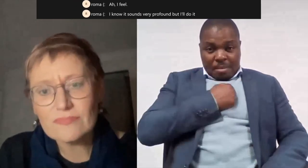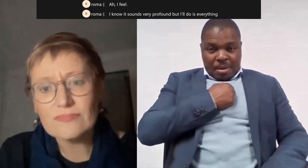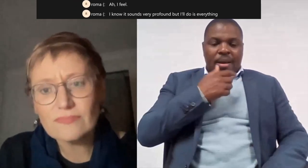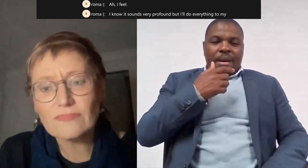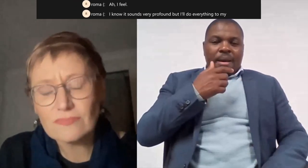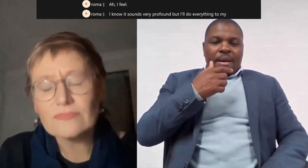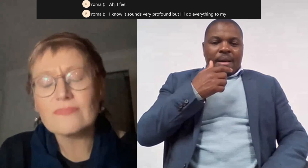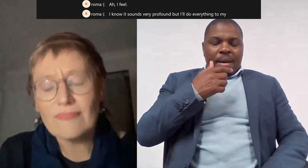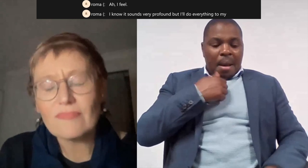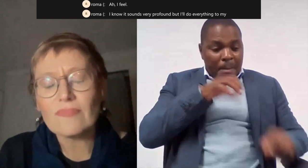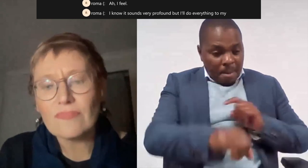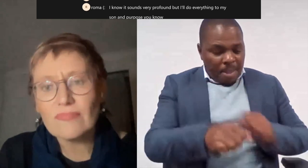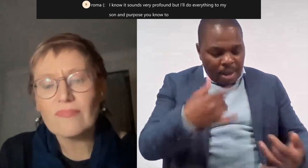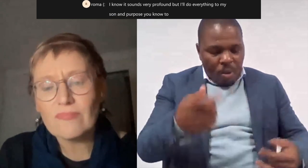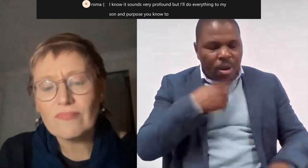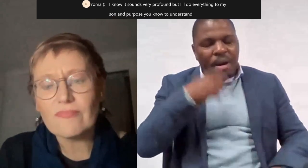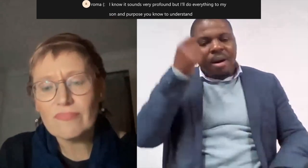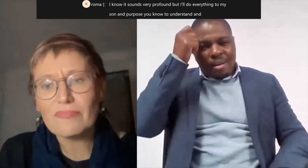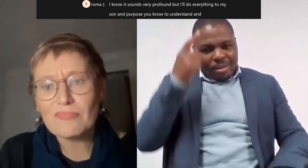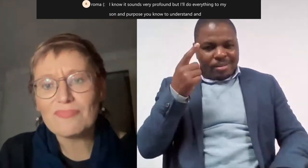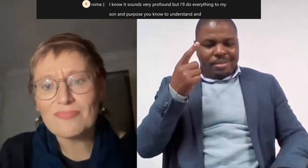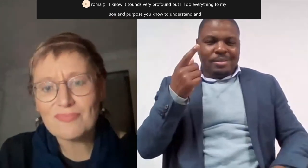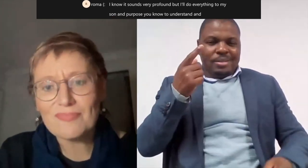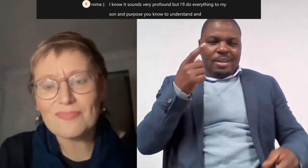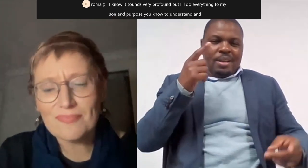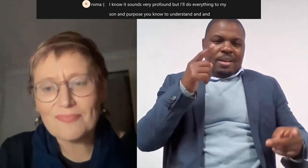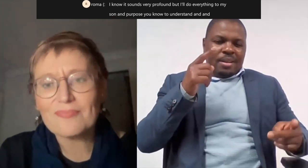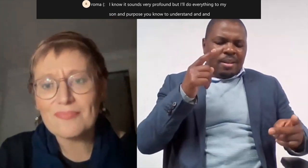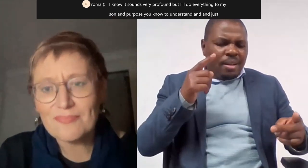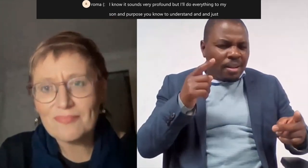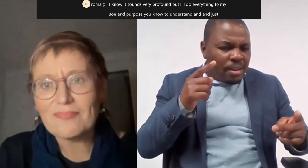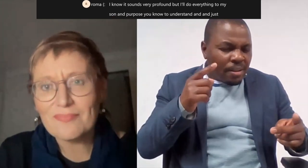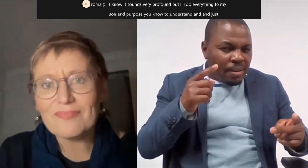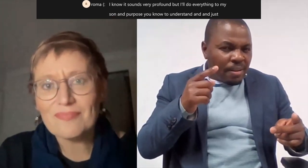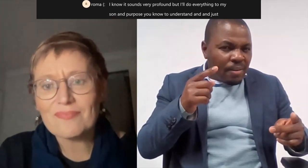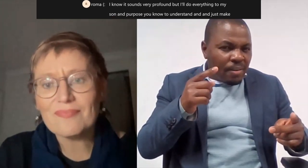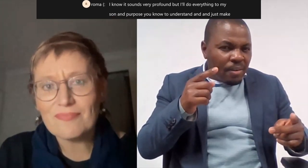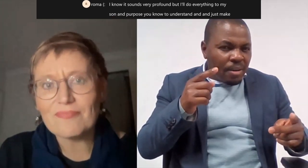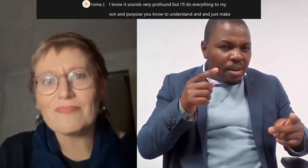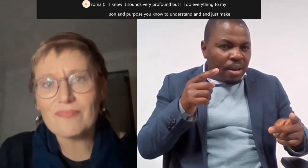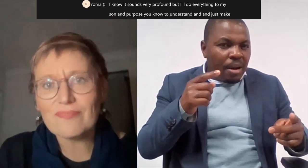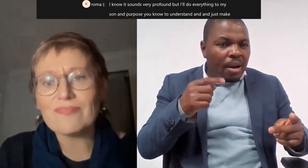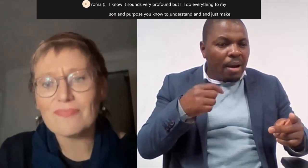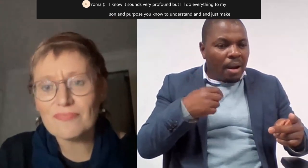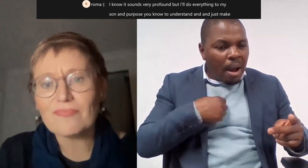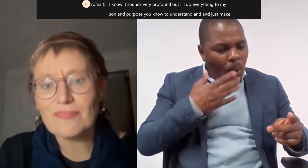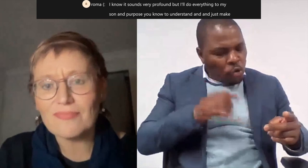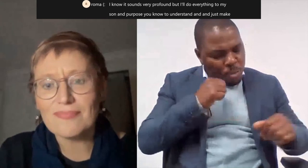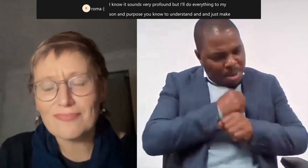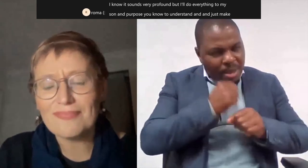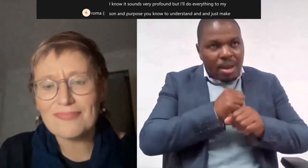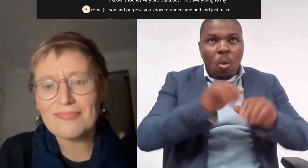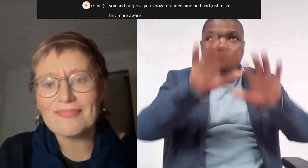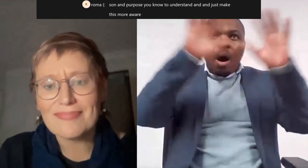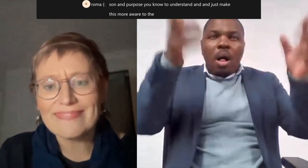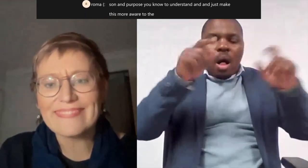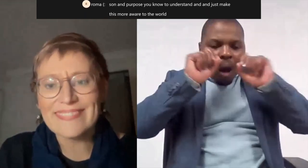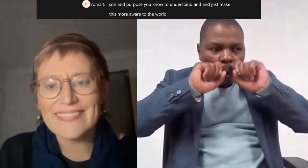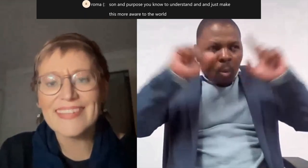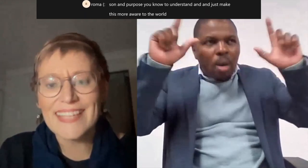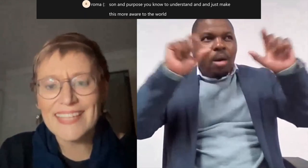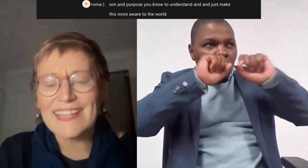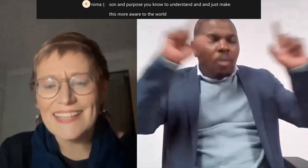understand and just make this more aware to the world.